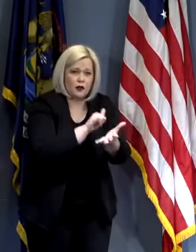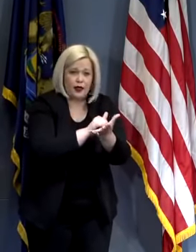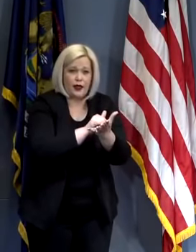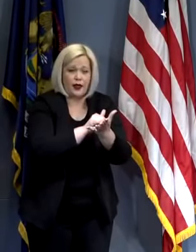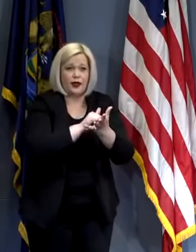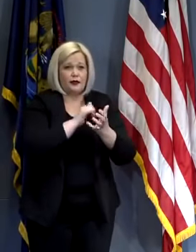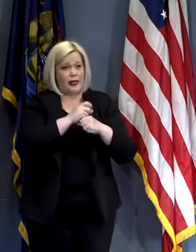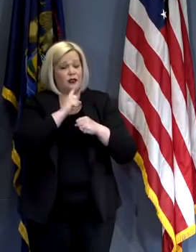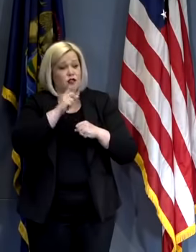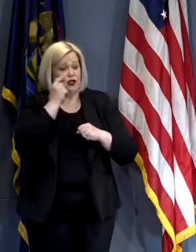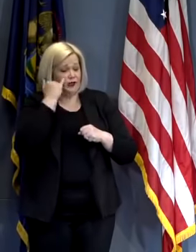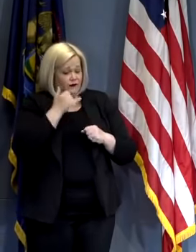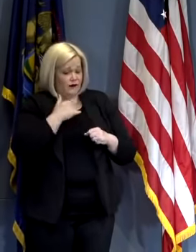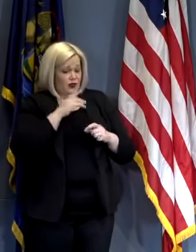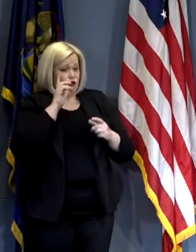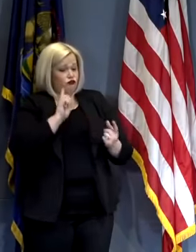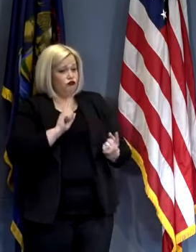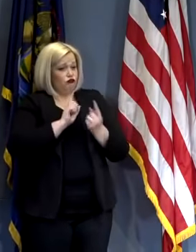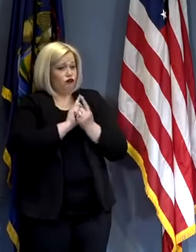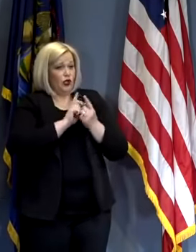ensure they stay home and stay safe.